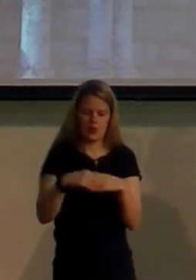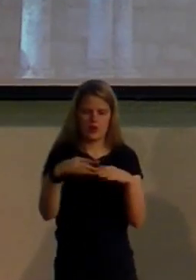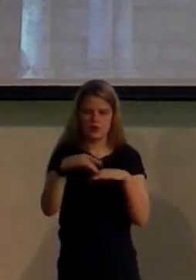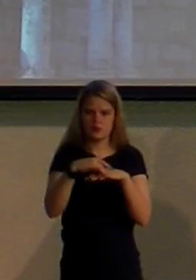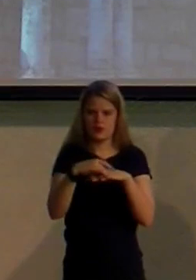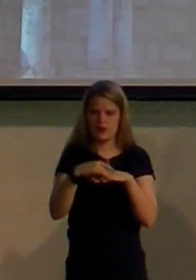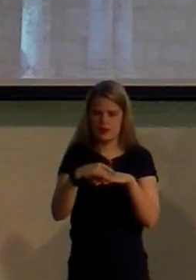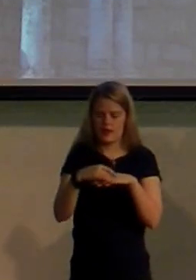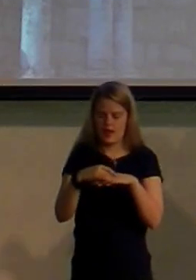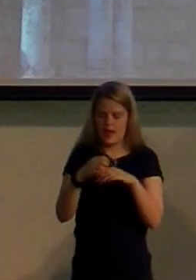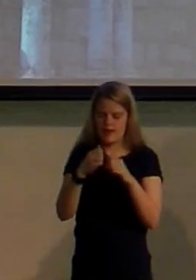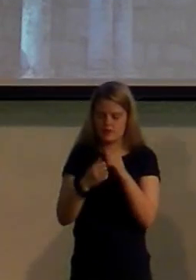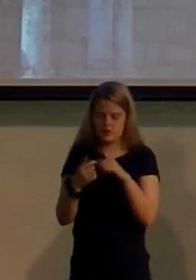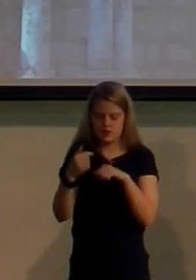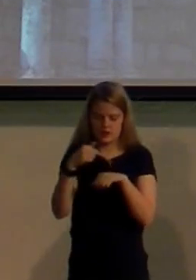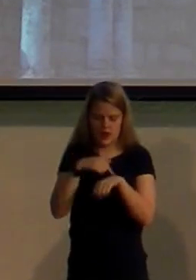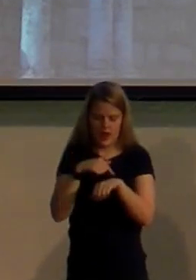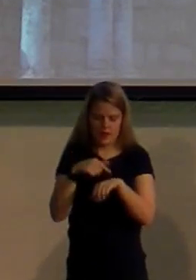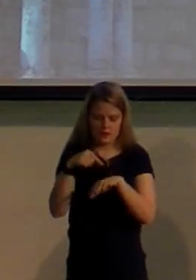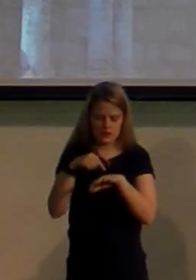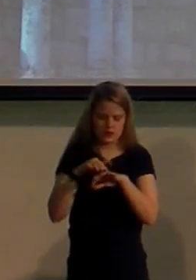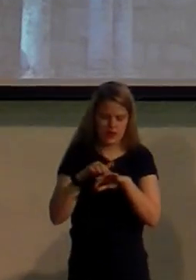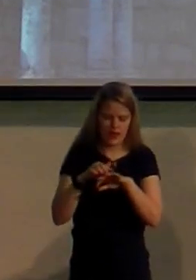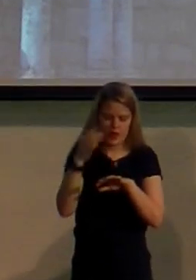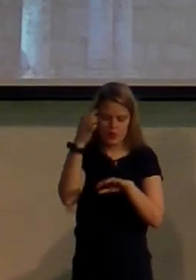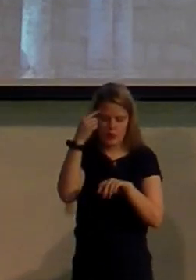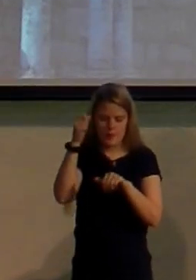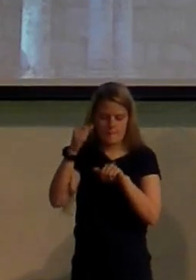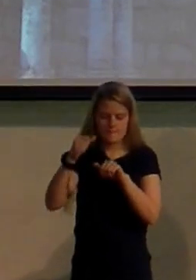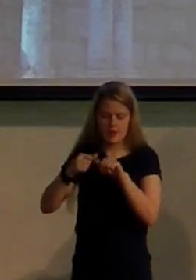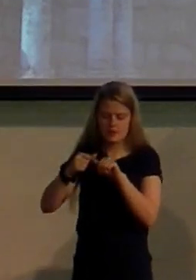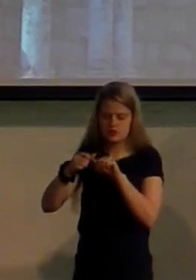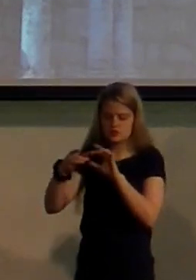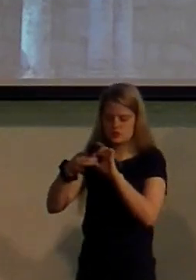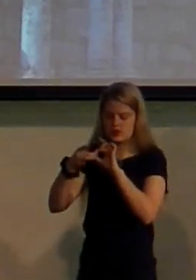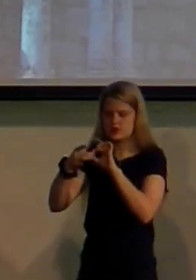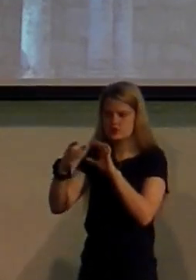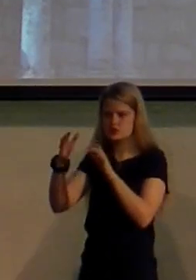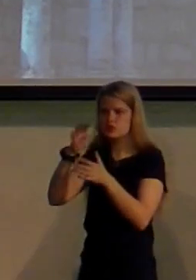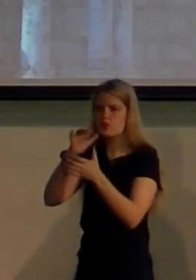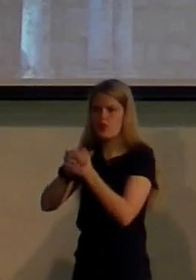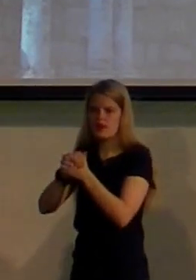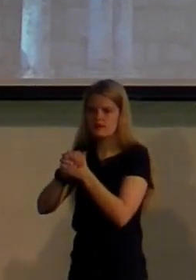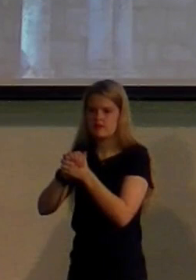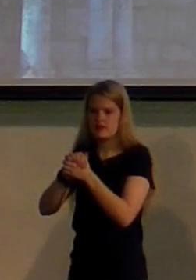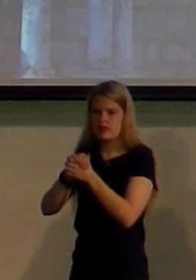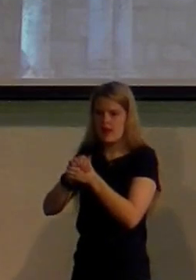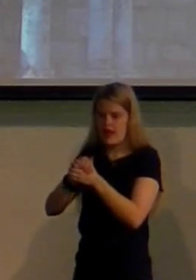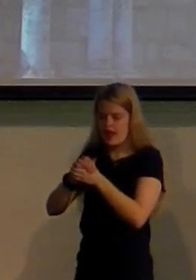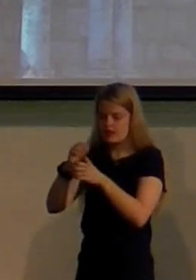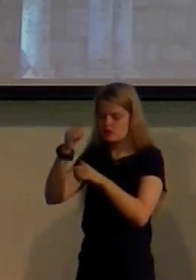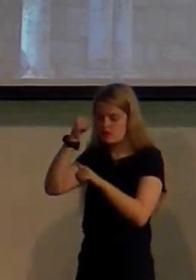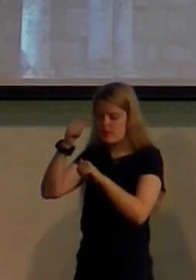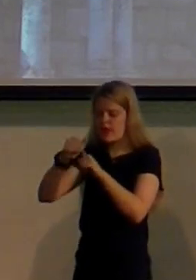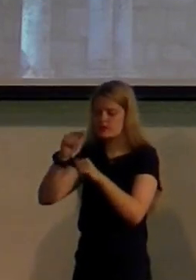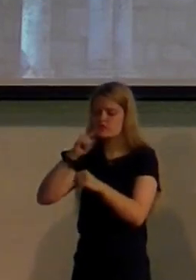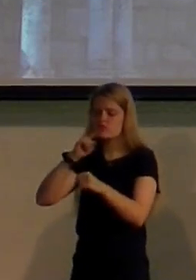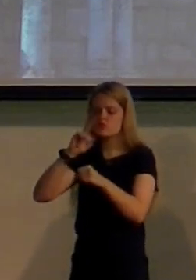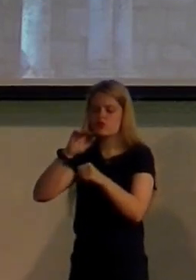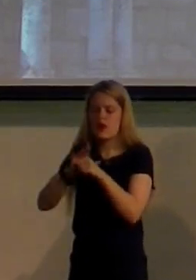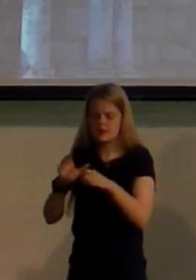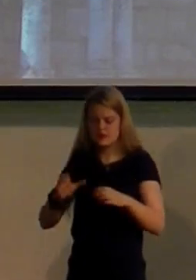him of the relationship he has to his wife. It speaks of their promise, of their blessings, of their